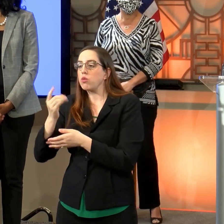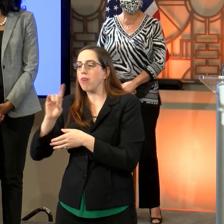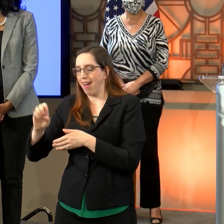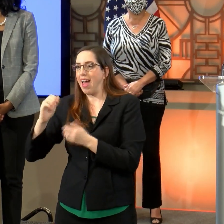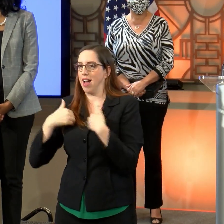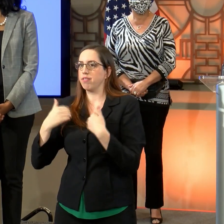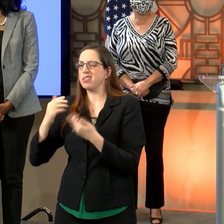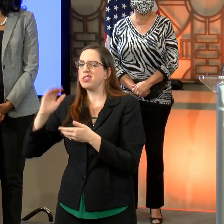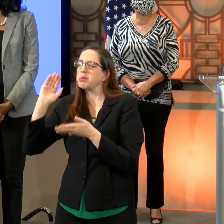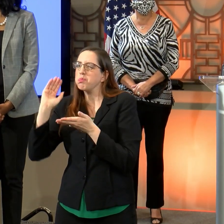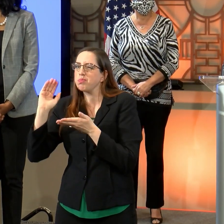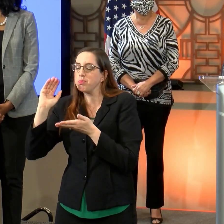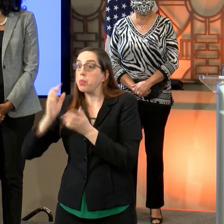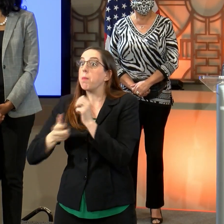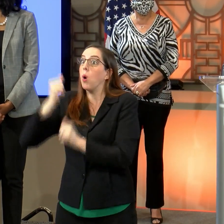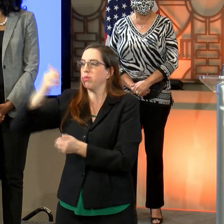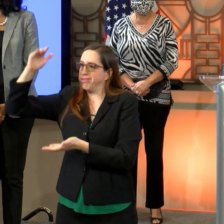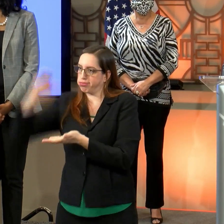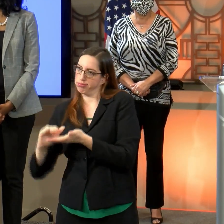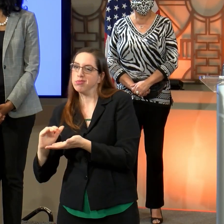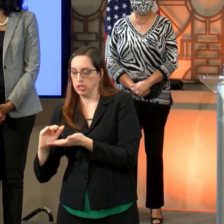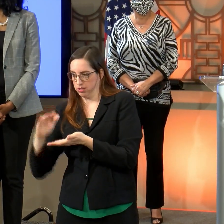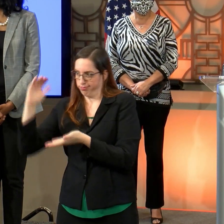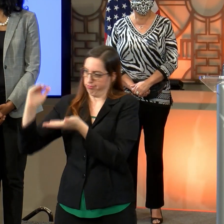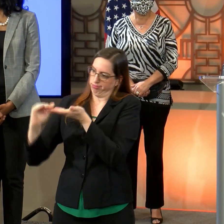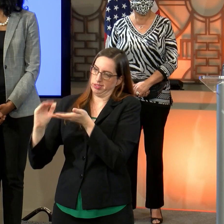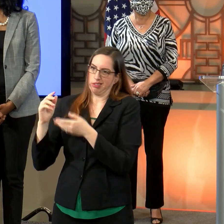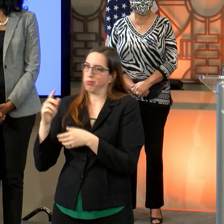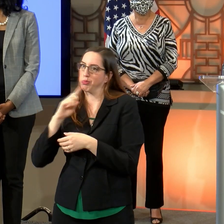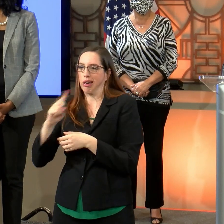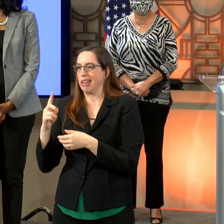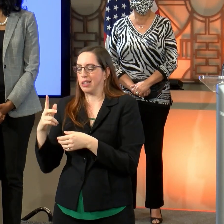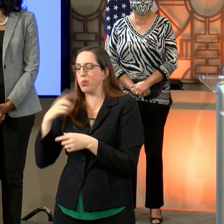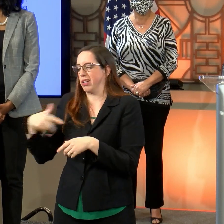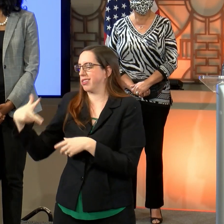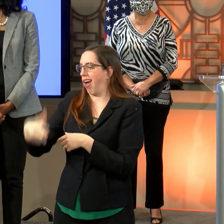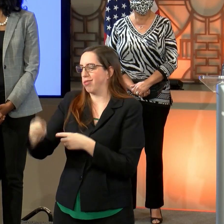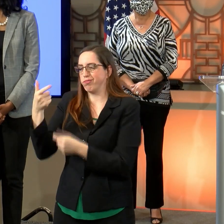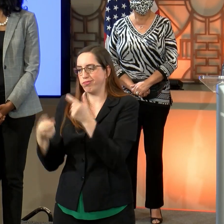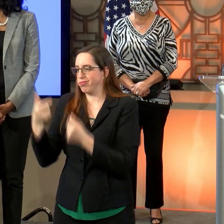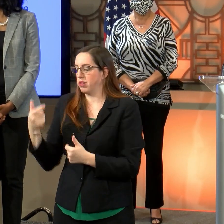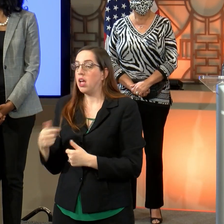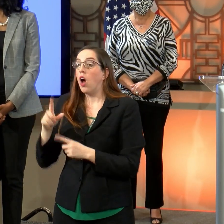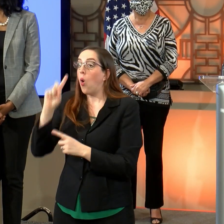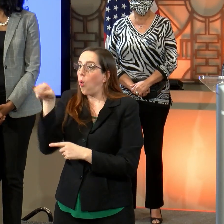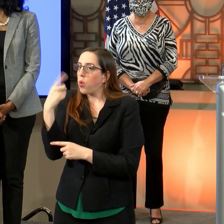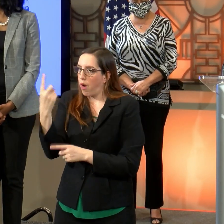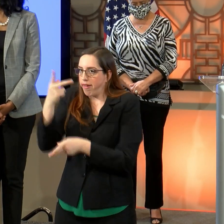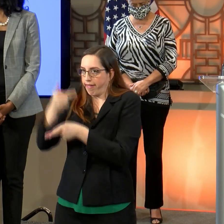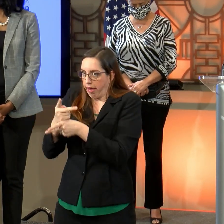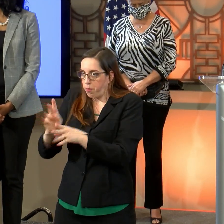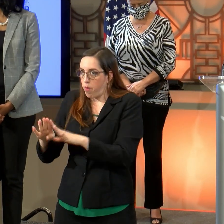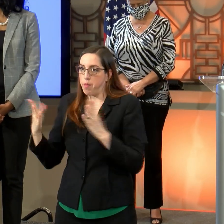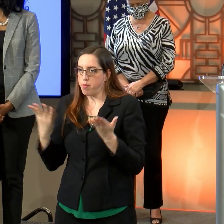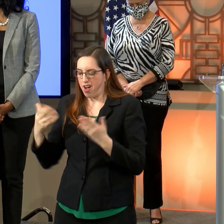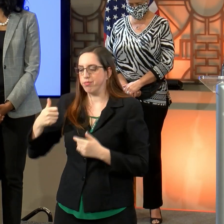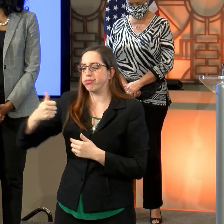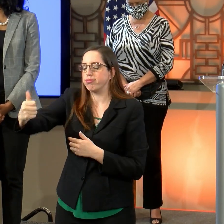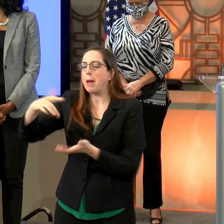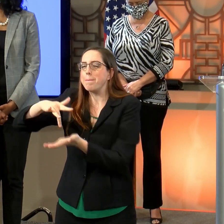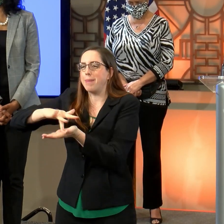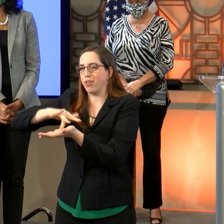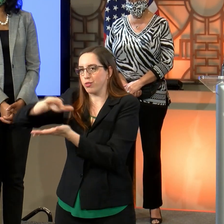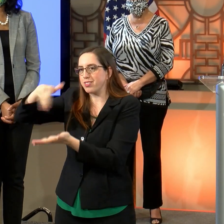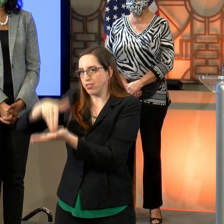we have cut park and ride service except to the medical center, which of course a number of people that commute go to the